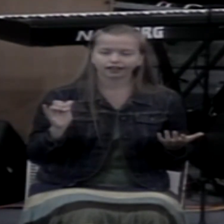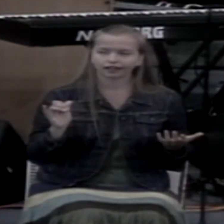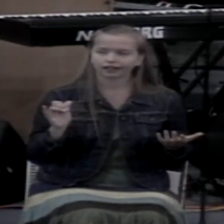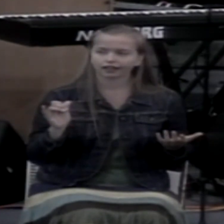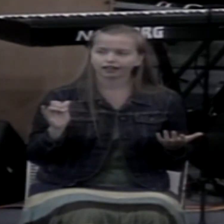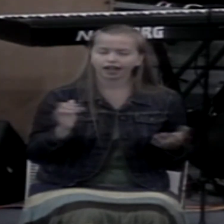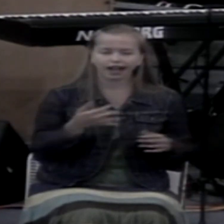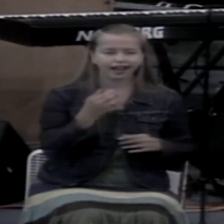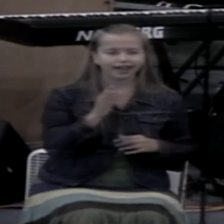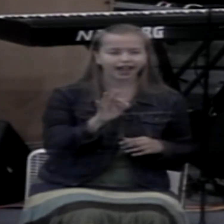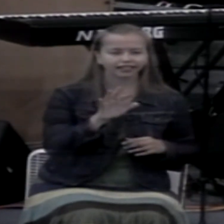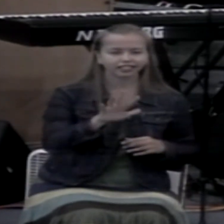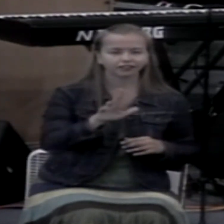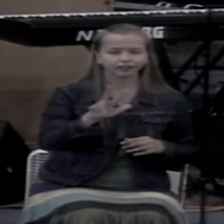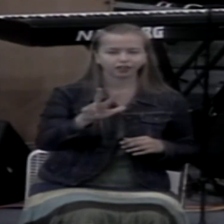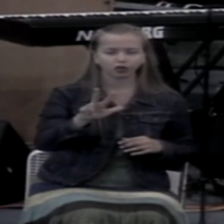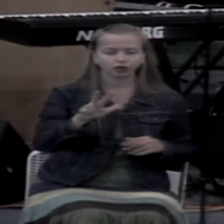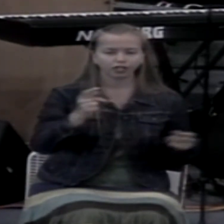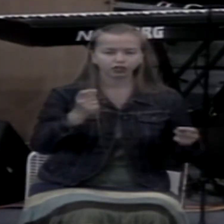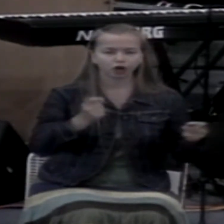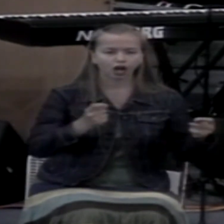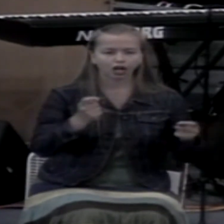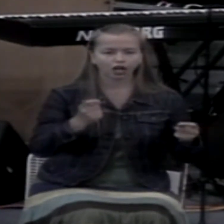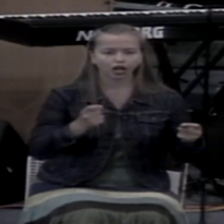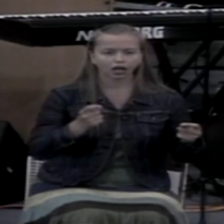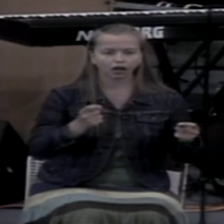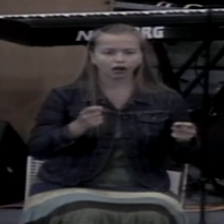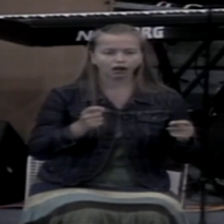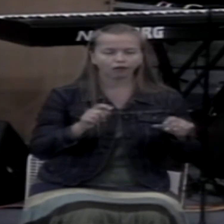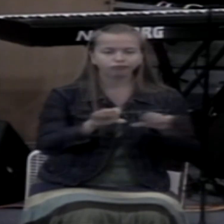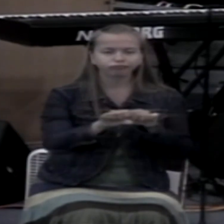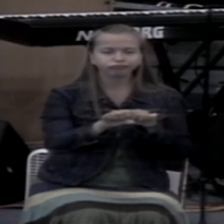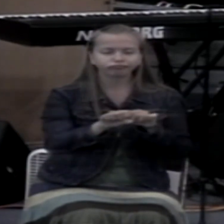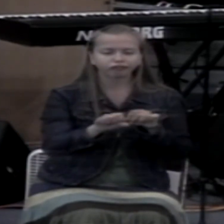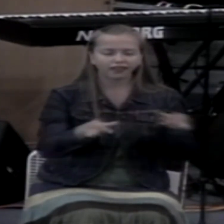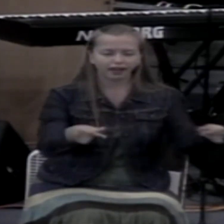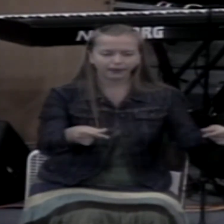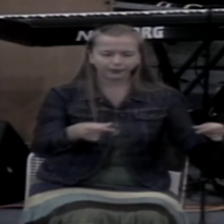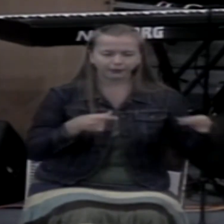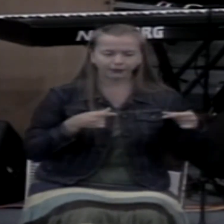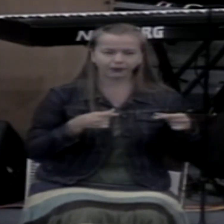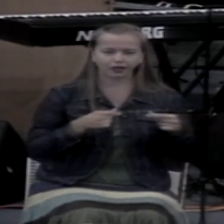And I take notice who sent me. I've had people come and say, you see, did you get my email? Yep.